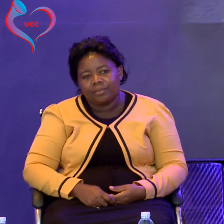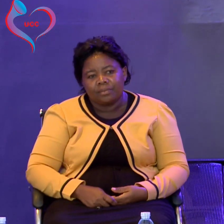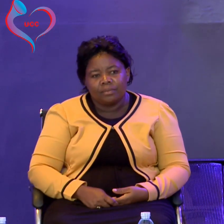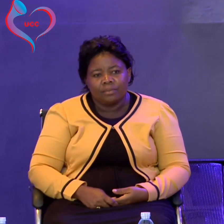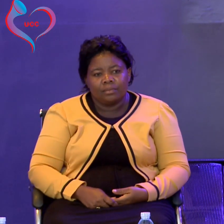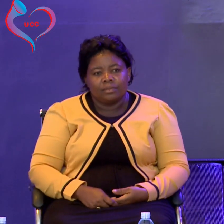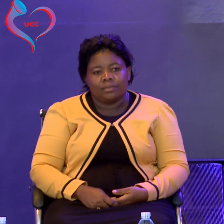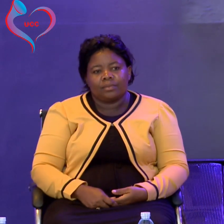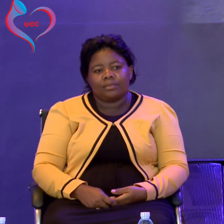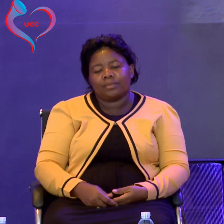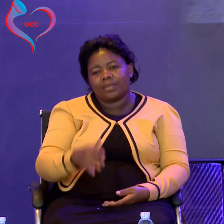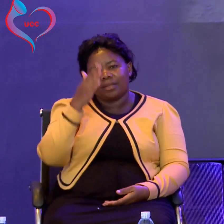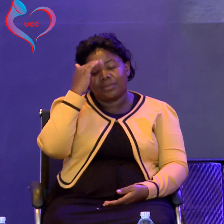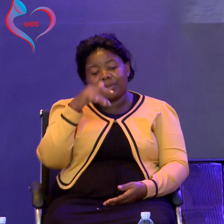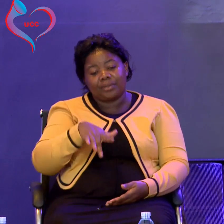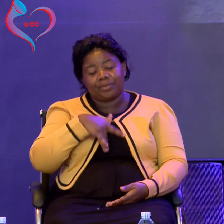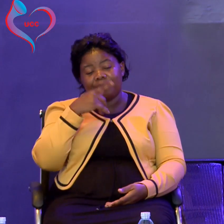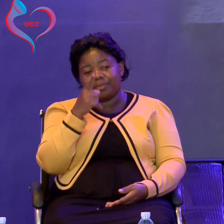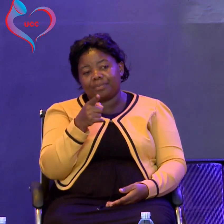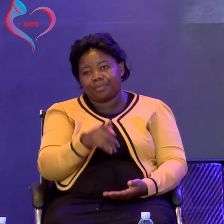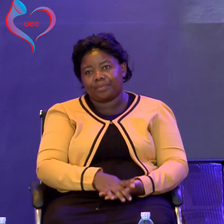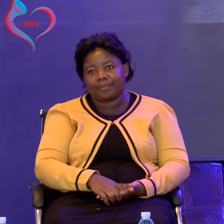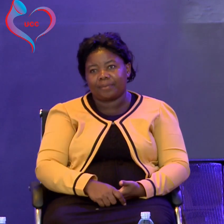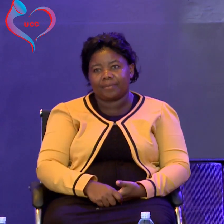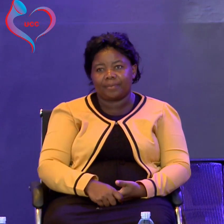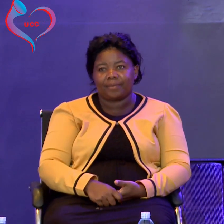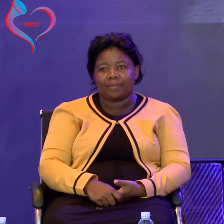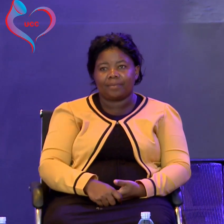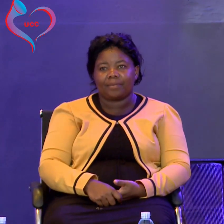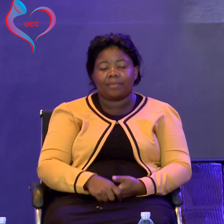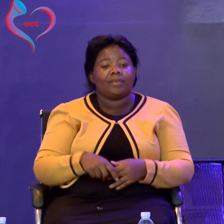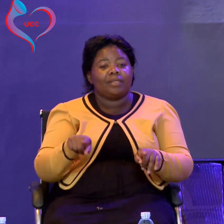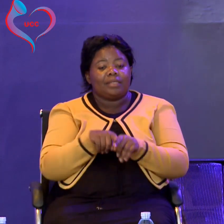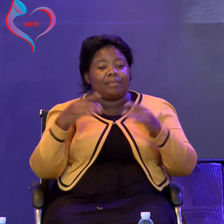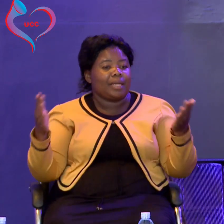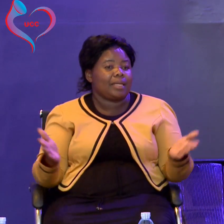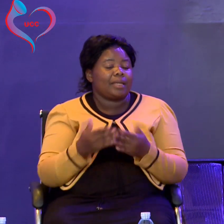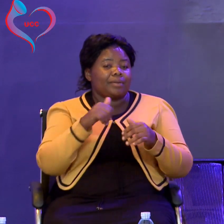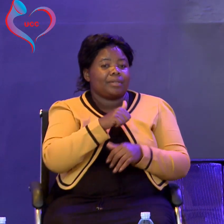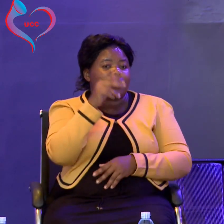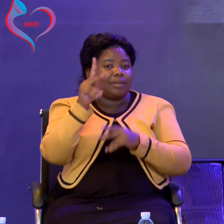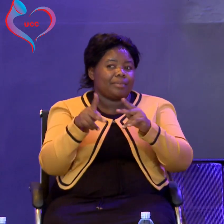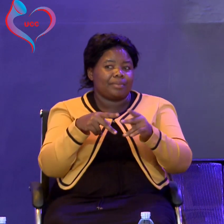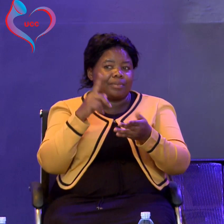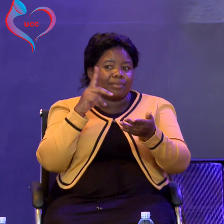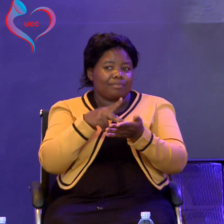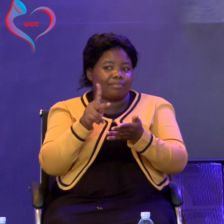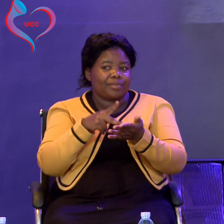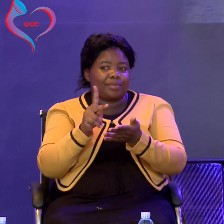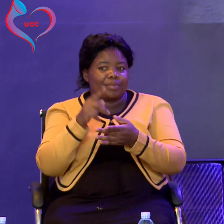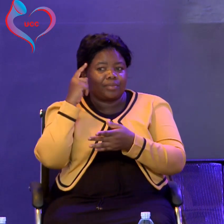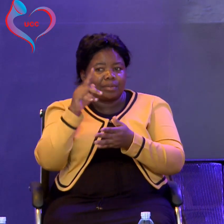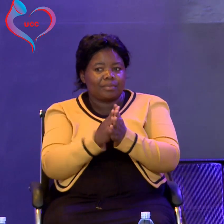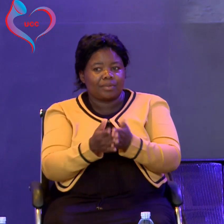of God. Yes, that is why you feel the way you feel. And I call upon